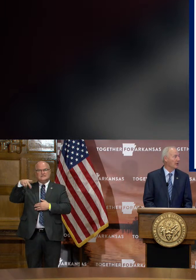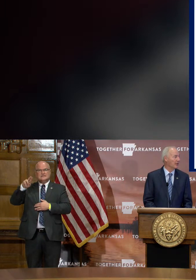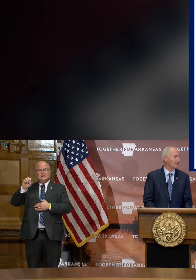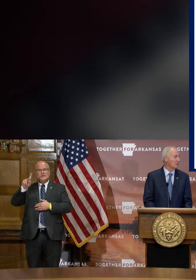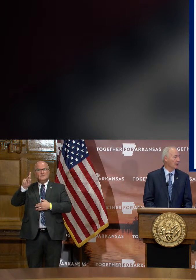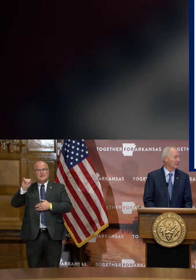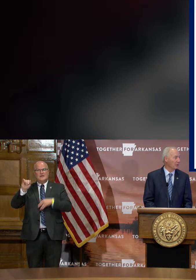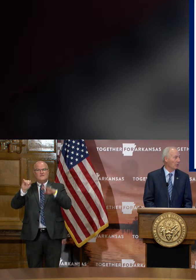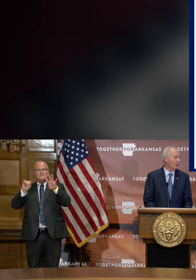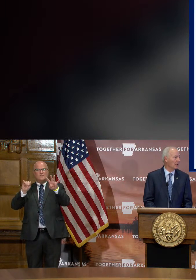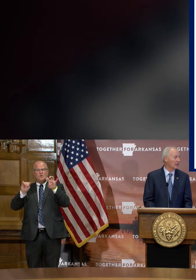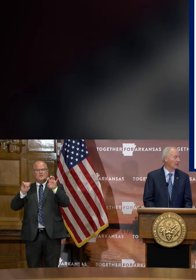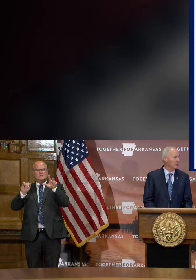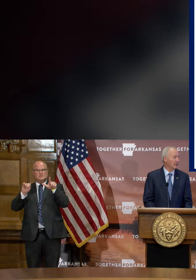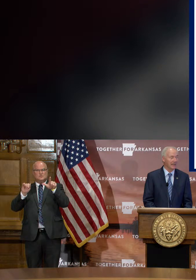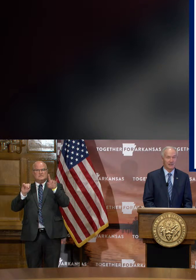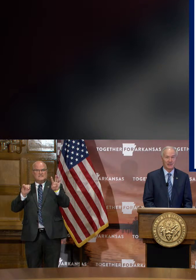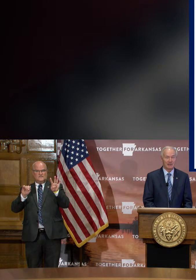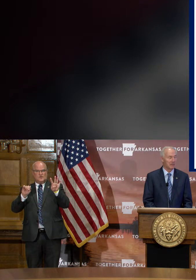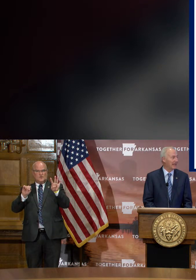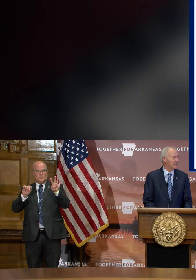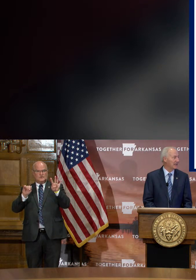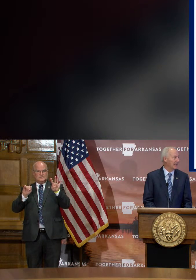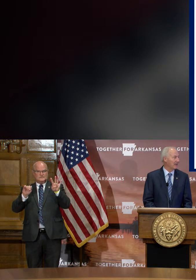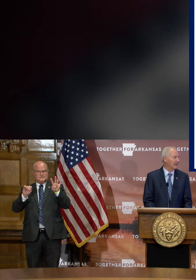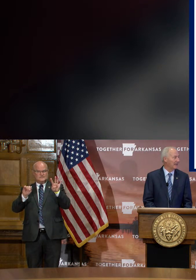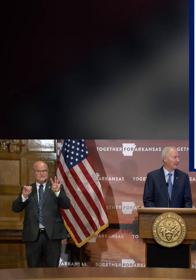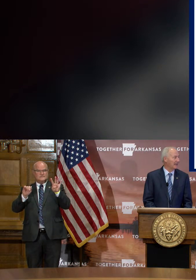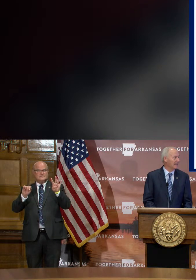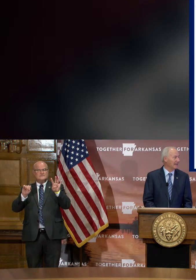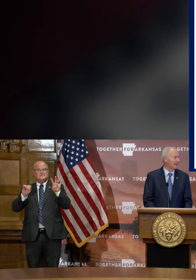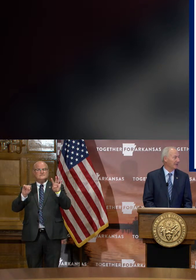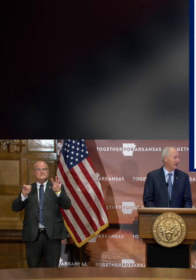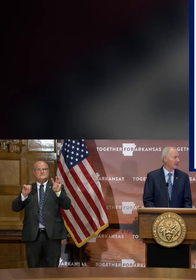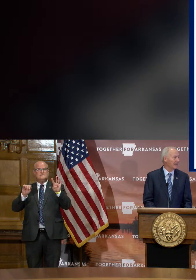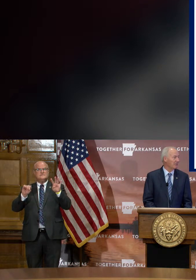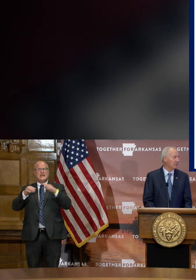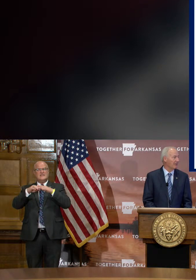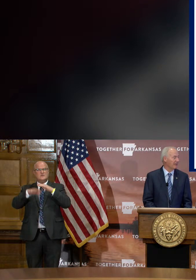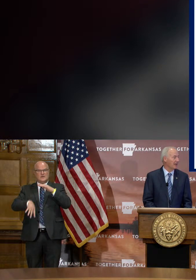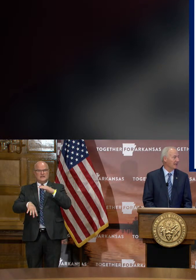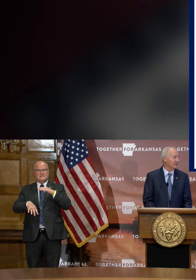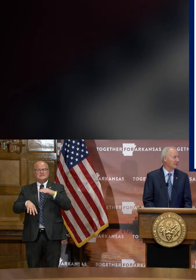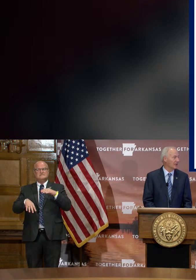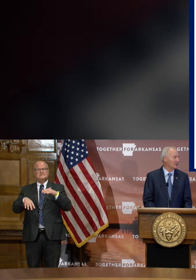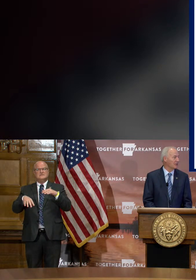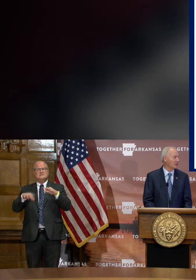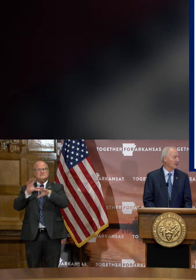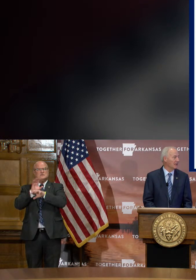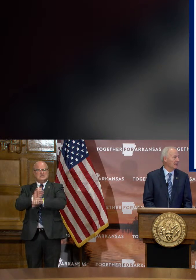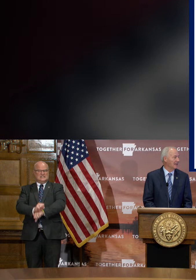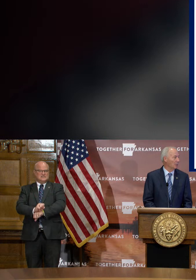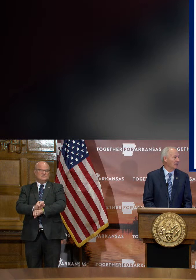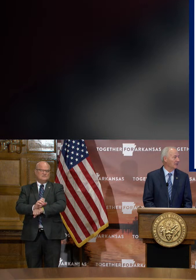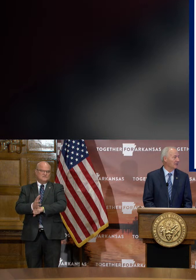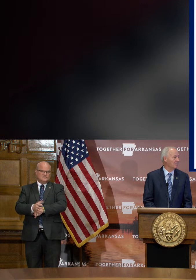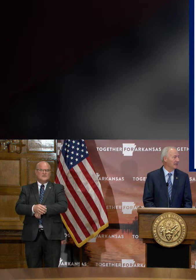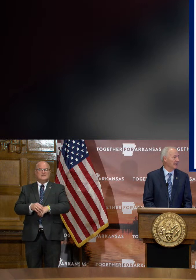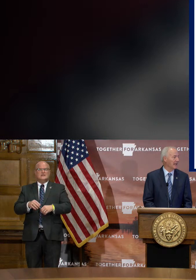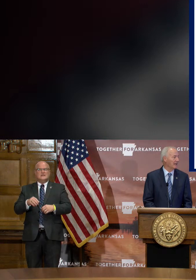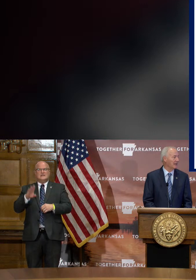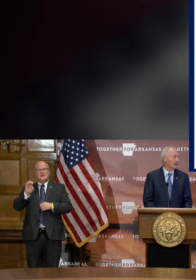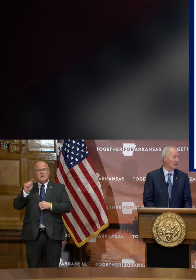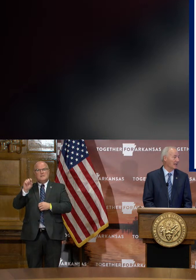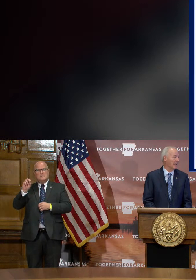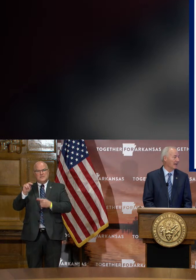with 424 new cases in Pulaski County. The rest of them are fairly traditional ones: